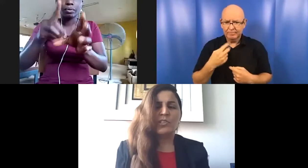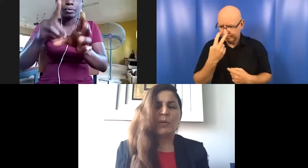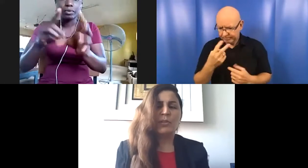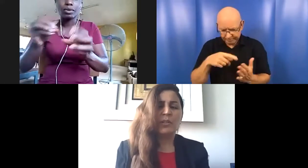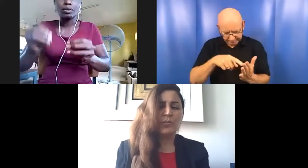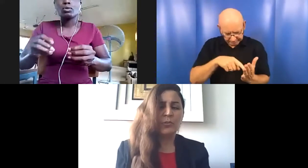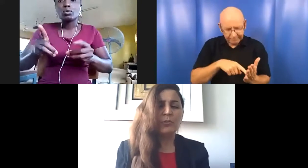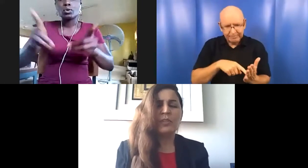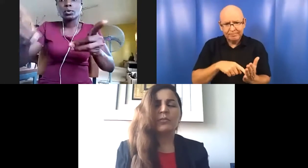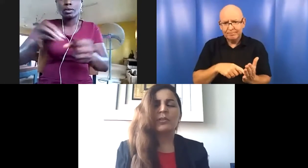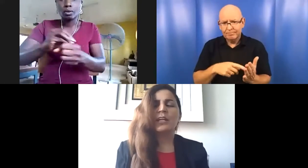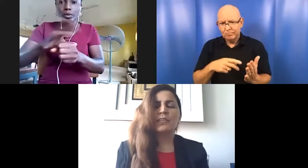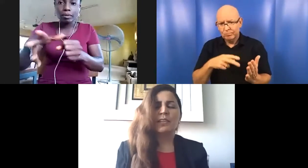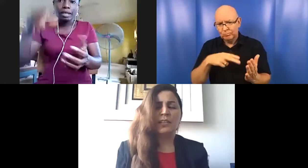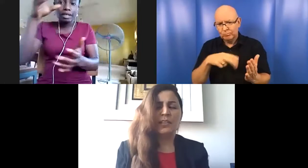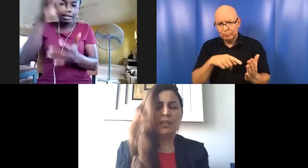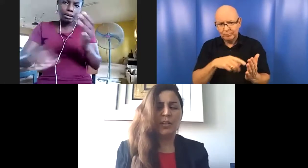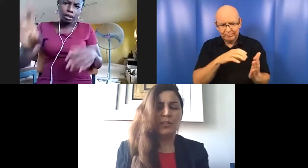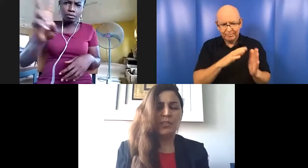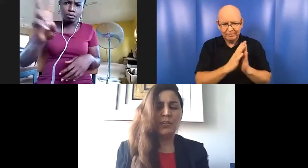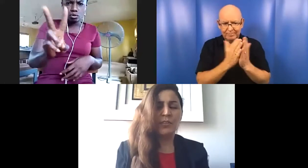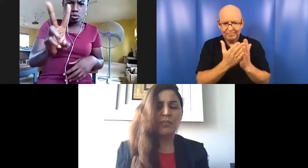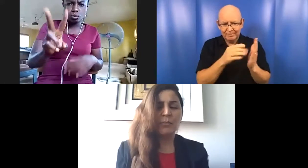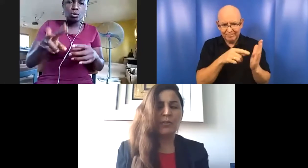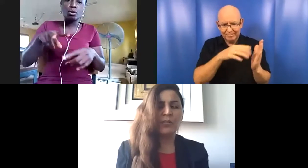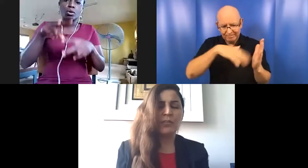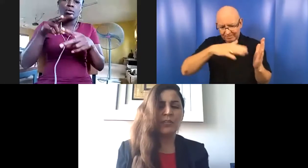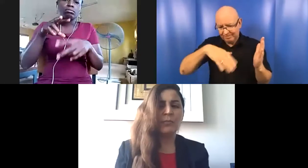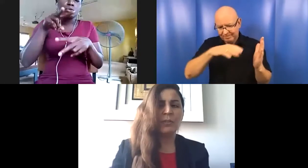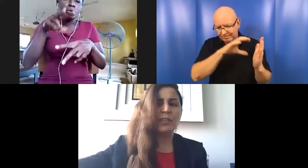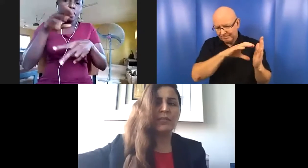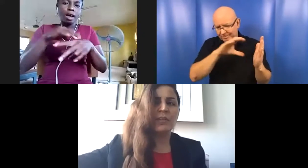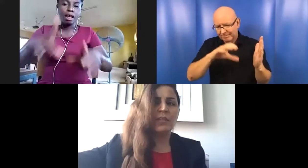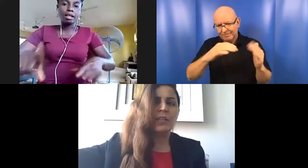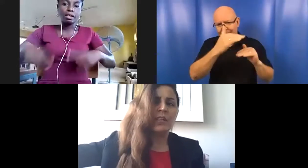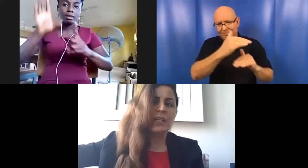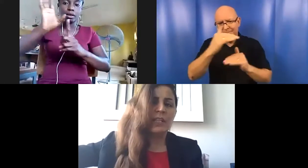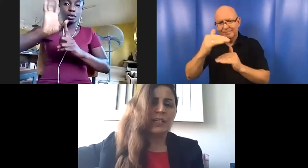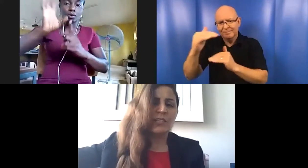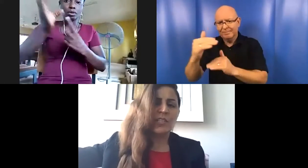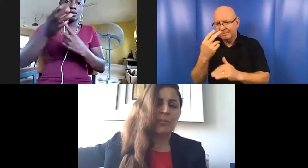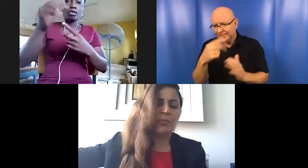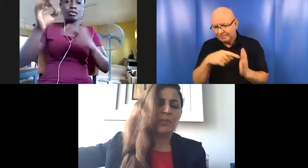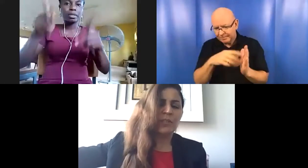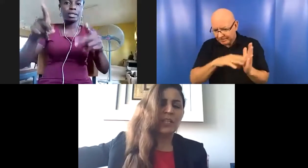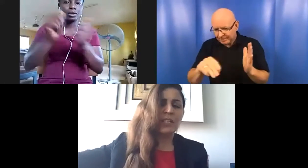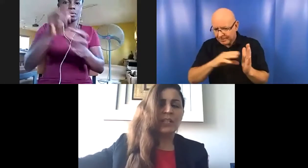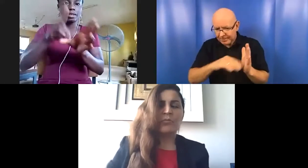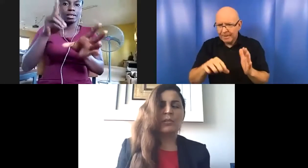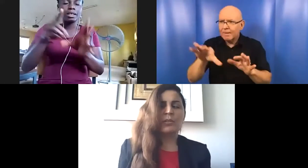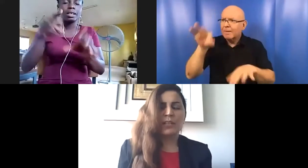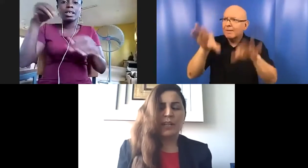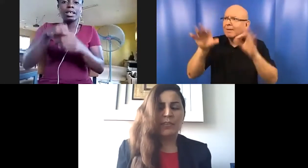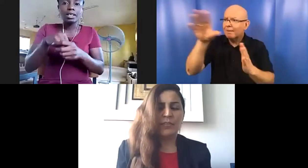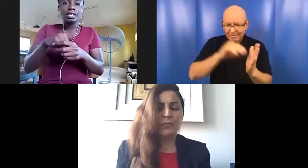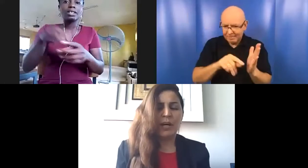Then in chapter 2, we look at the living conditions of persons with disabilities. In chapter 3, we